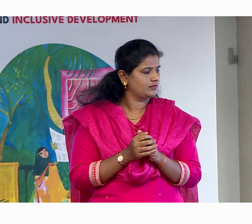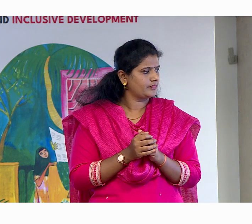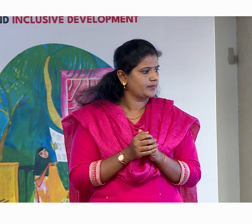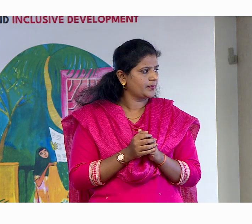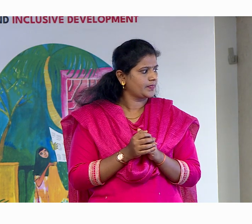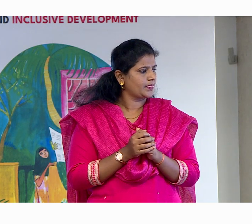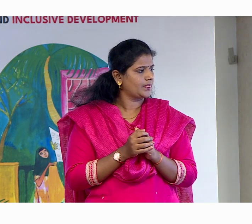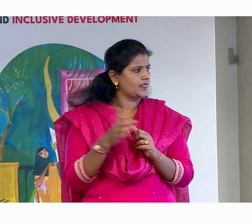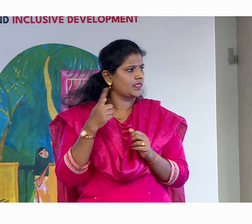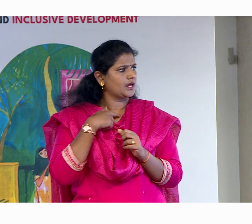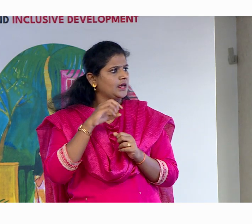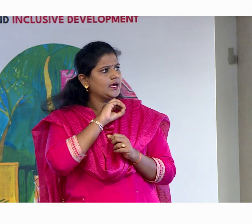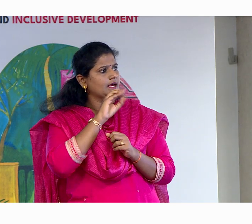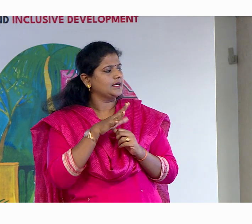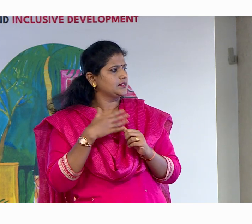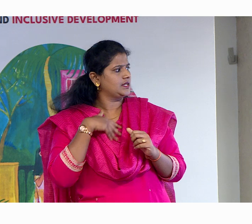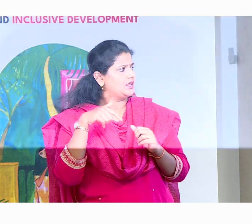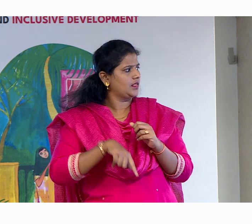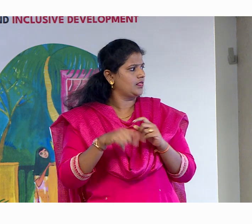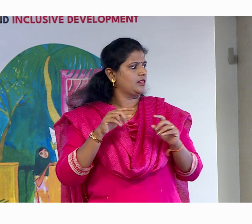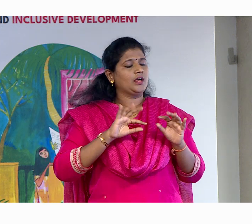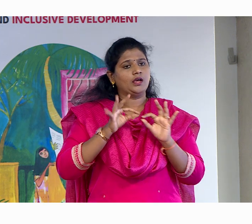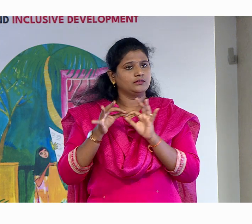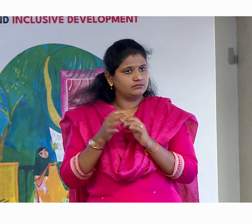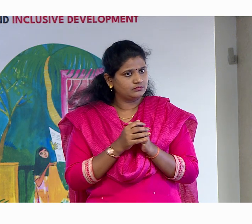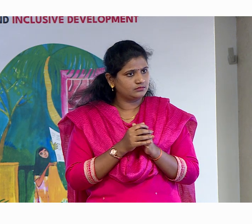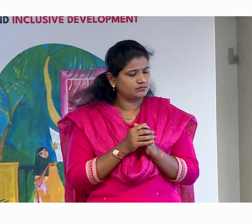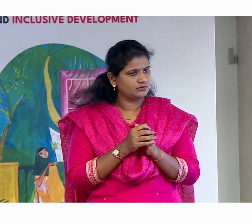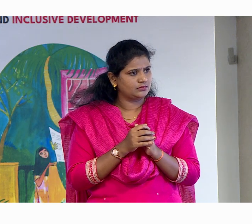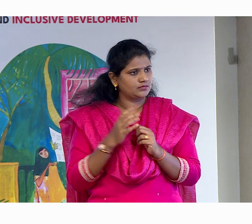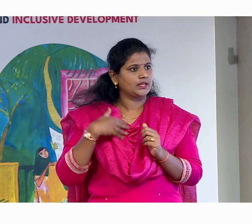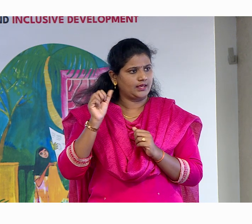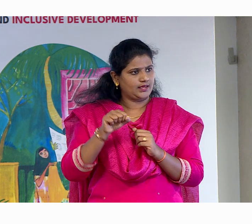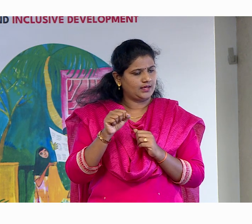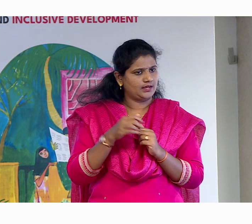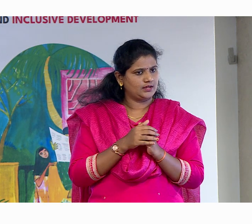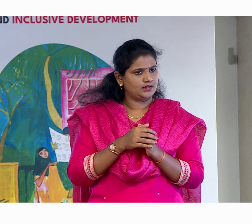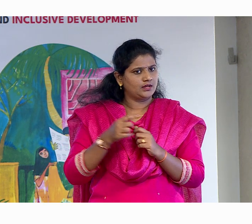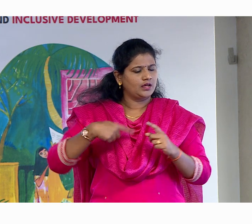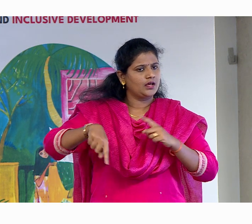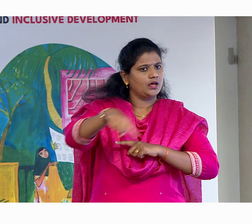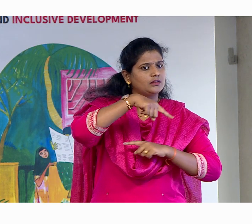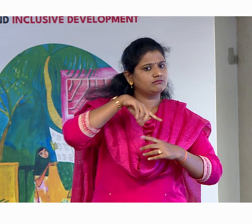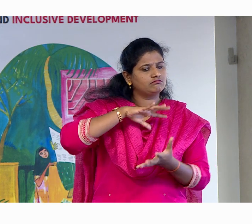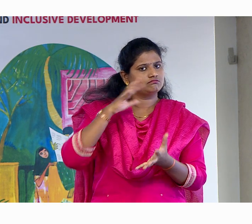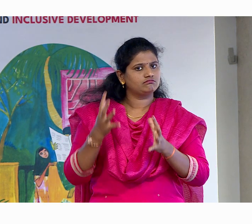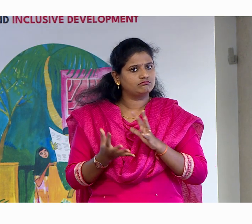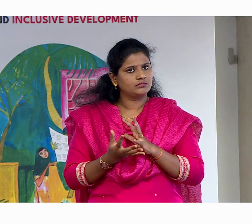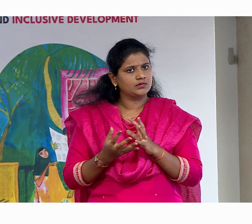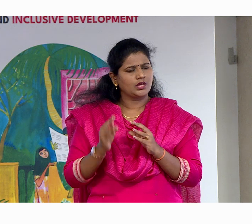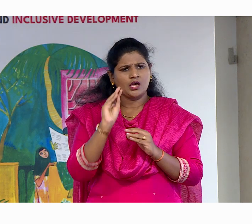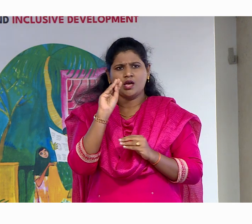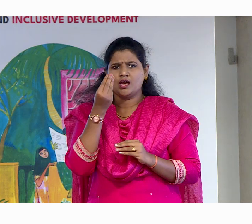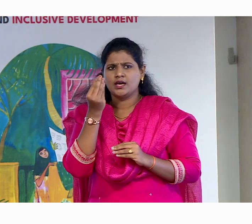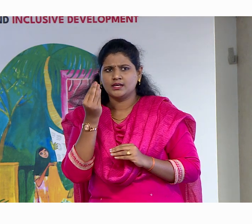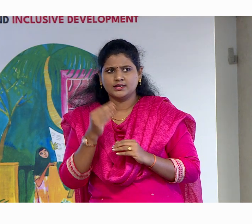The exhibits are all based on the implementation methods that we've developed and used over the years. They're a mixture of well-evidenced methods, some of them based